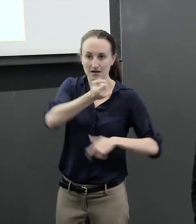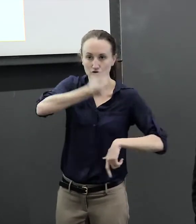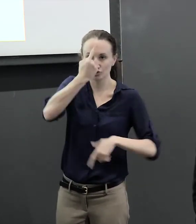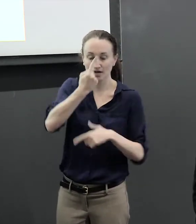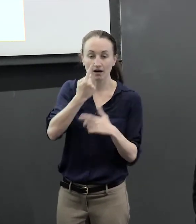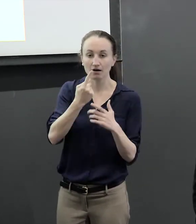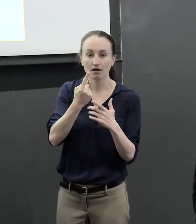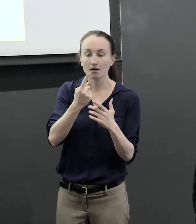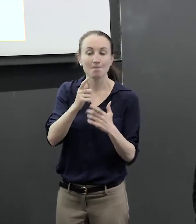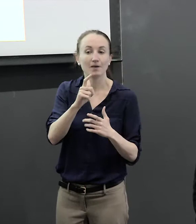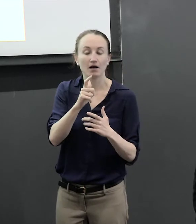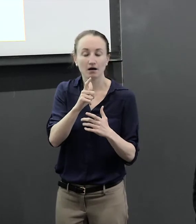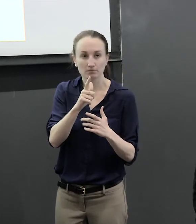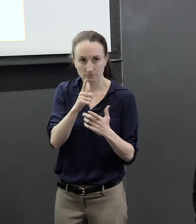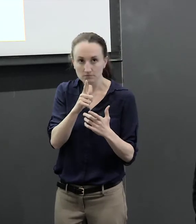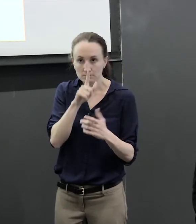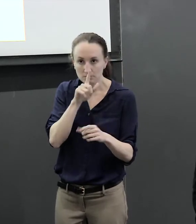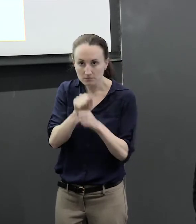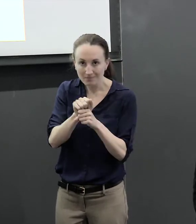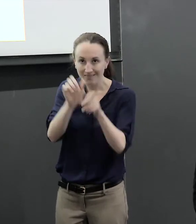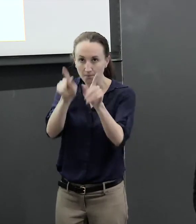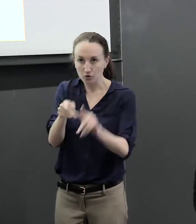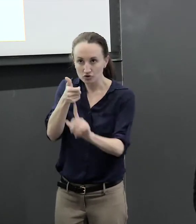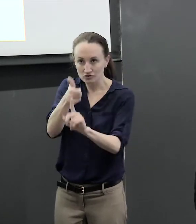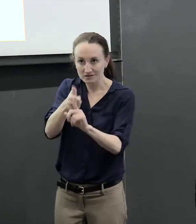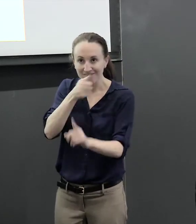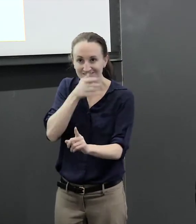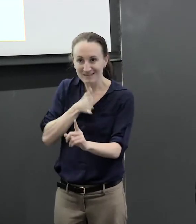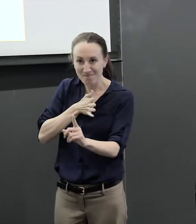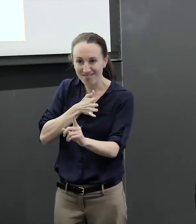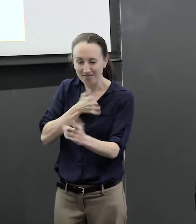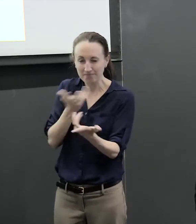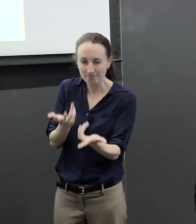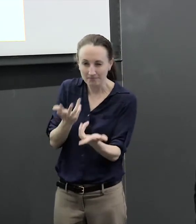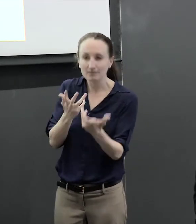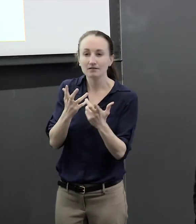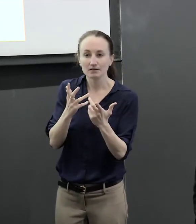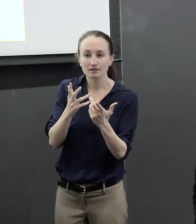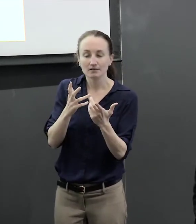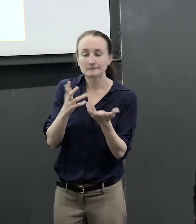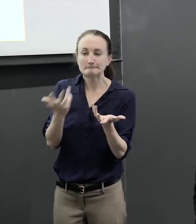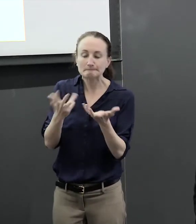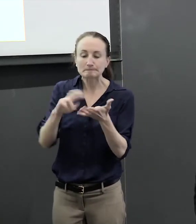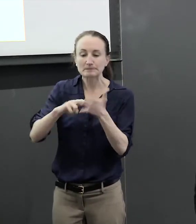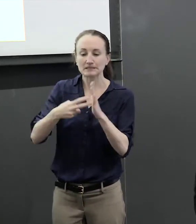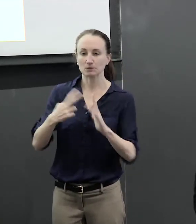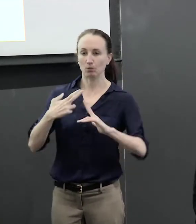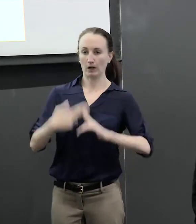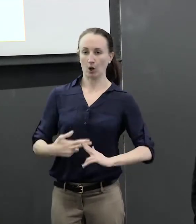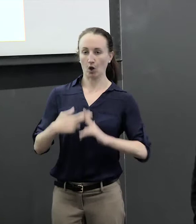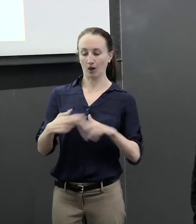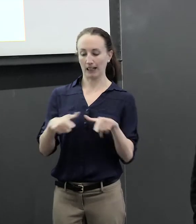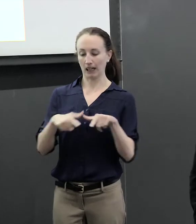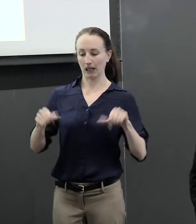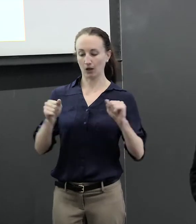pronoun is female. Okay. So in other words, this is what linguists call a